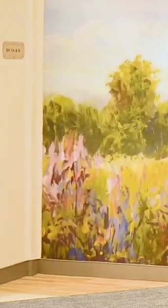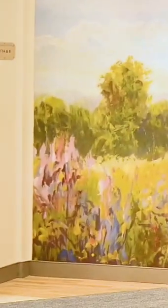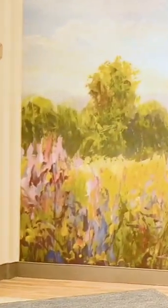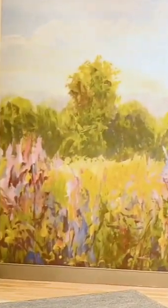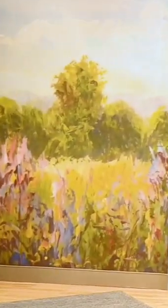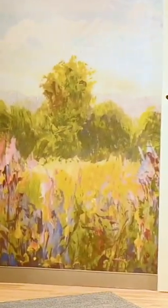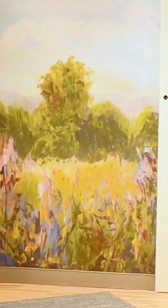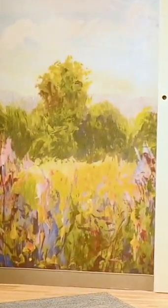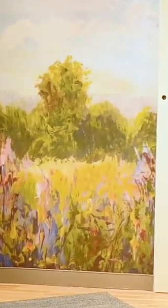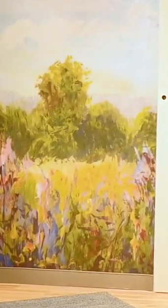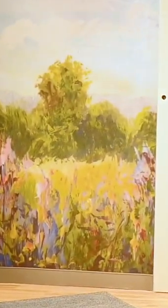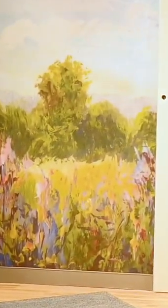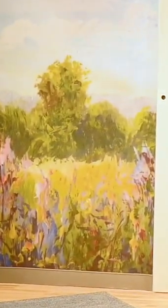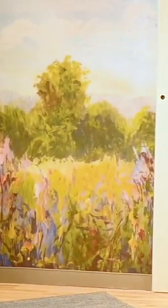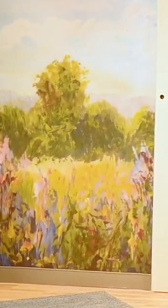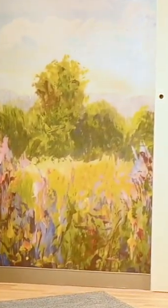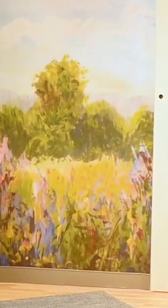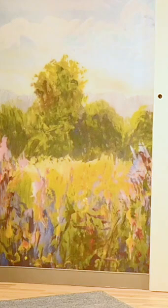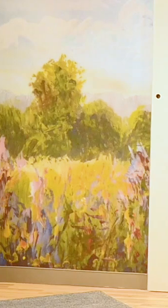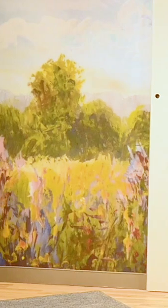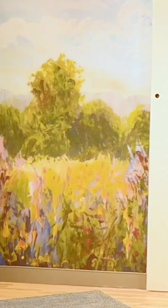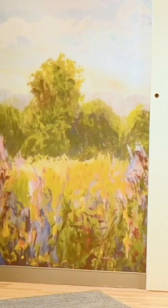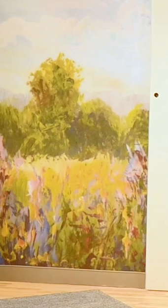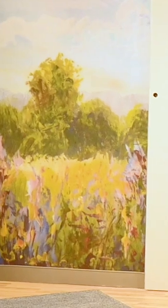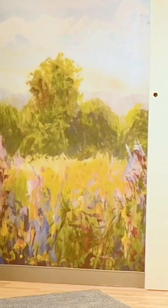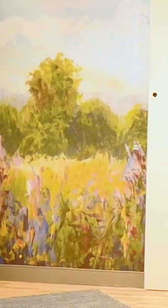this time, we'd like to invite Dr. Andy